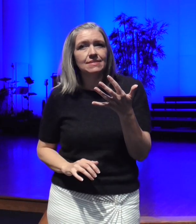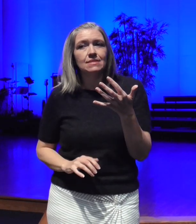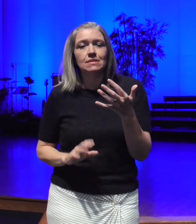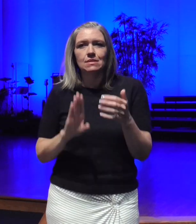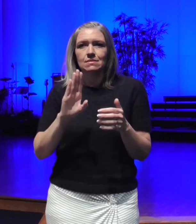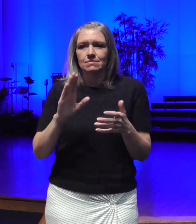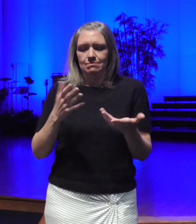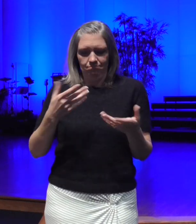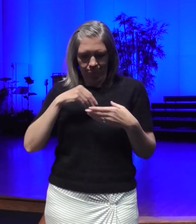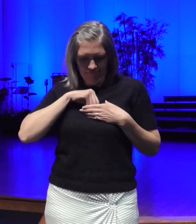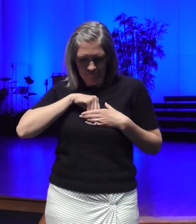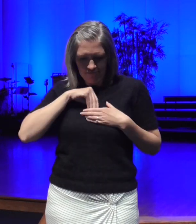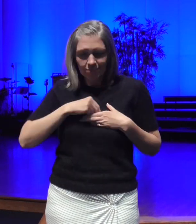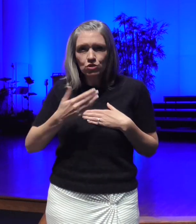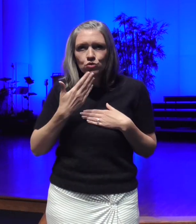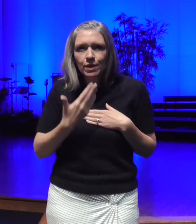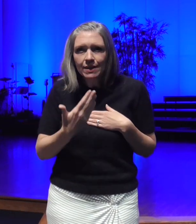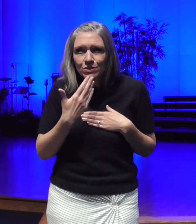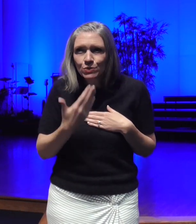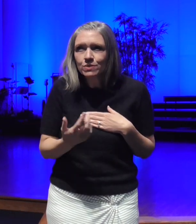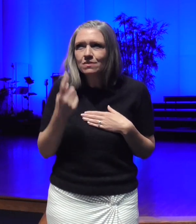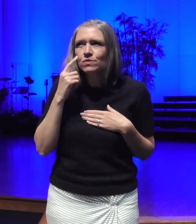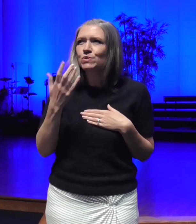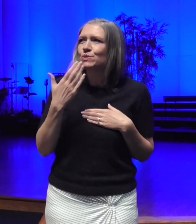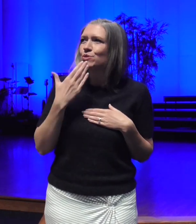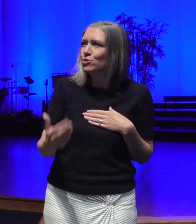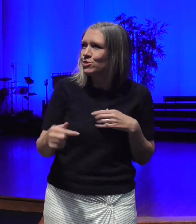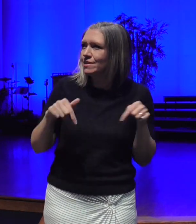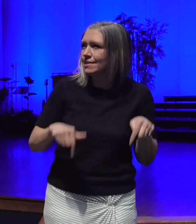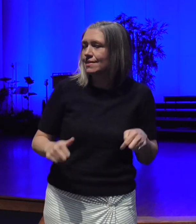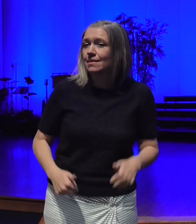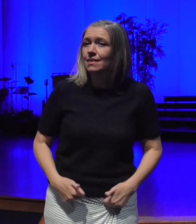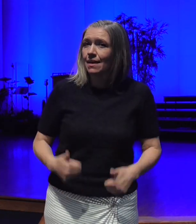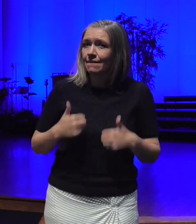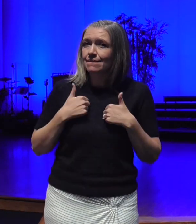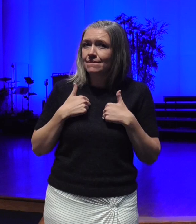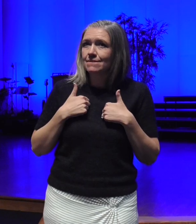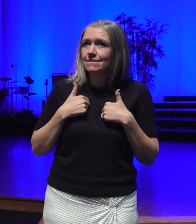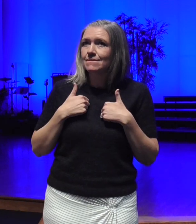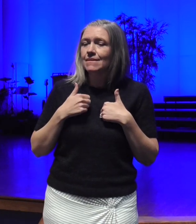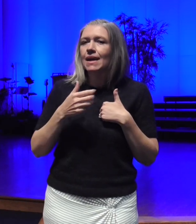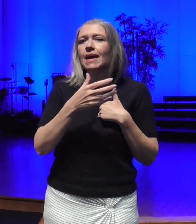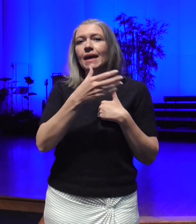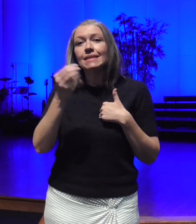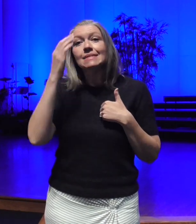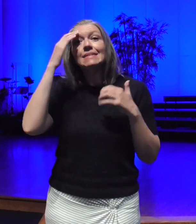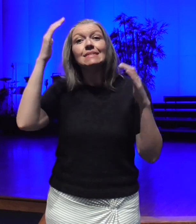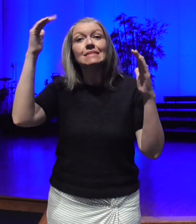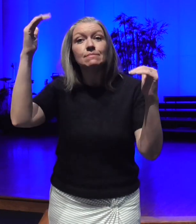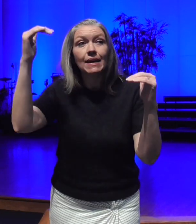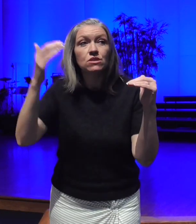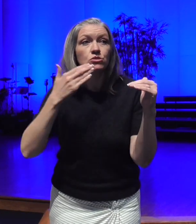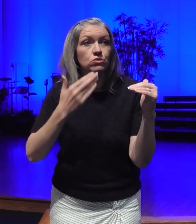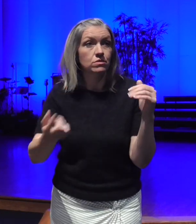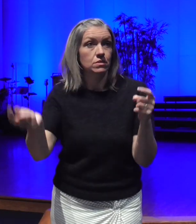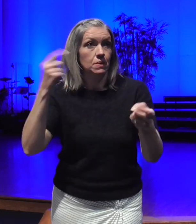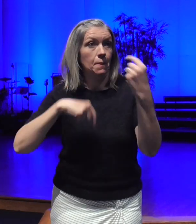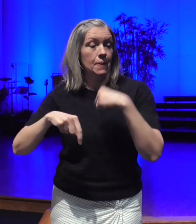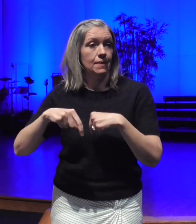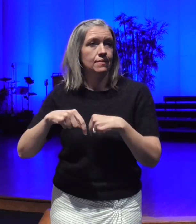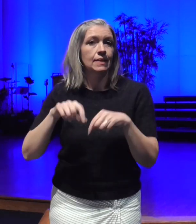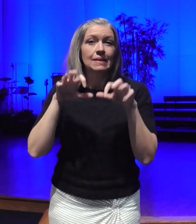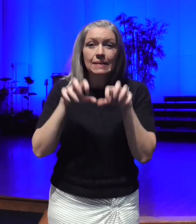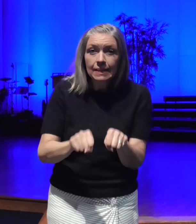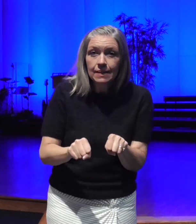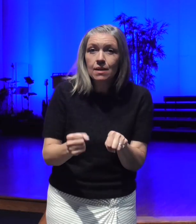in gratitude for the good in our life and expecting good to happen. Claim it.